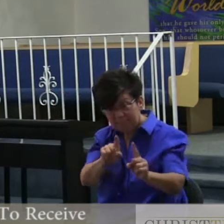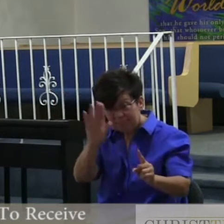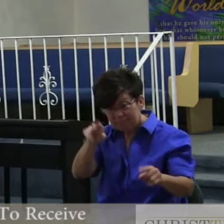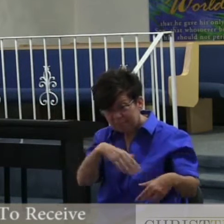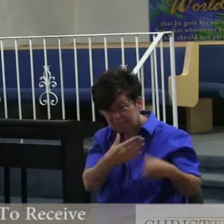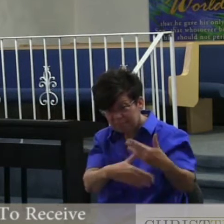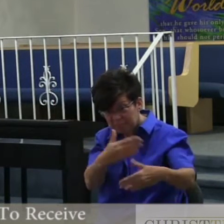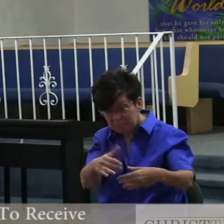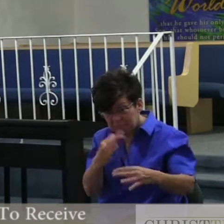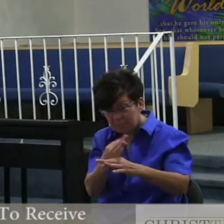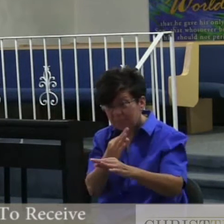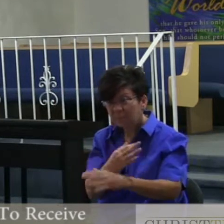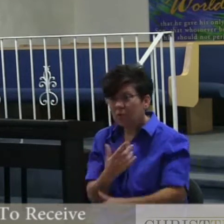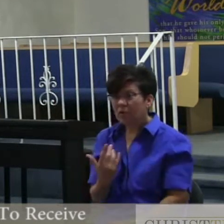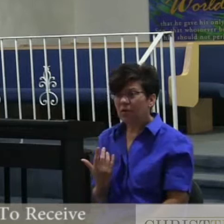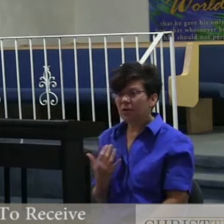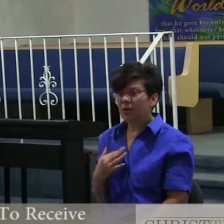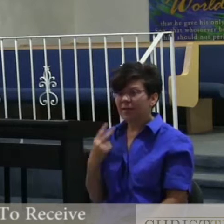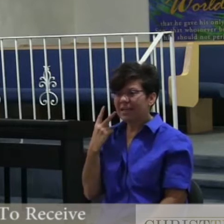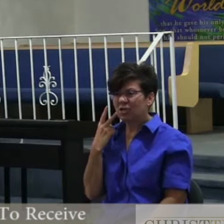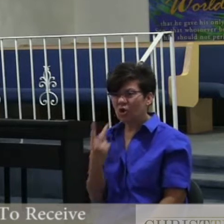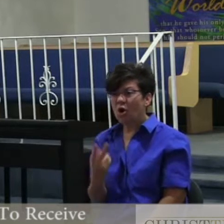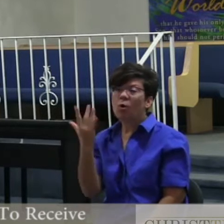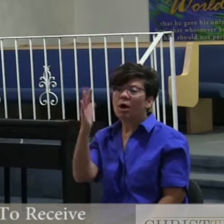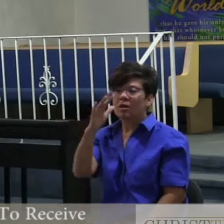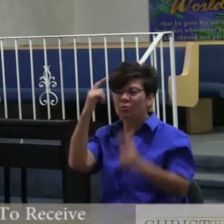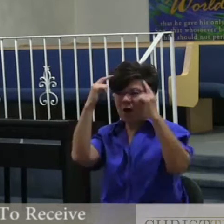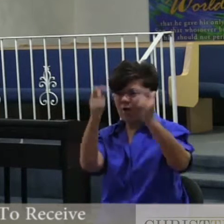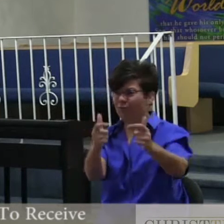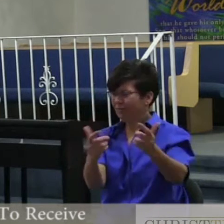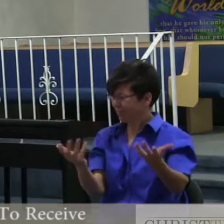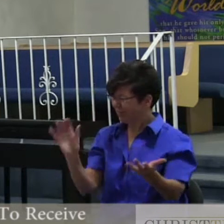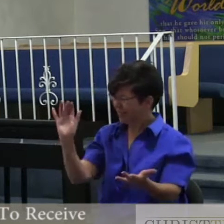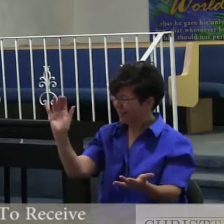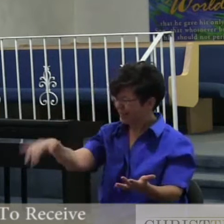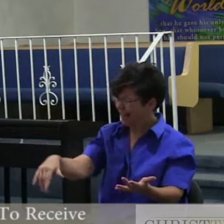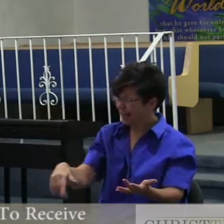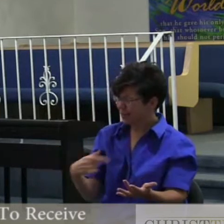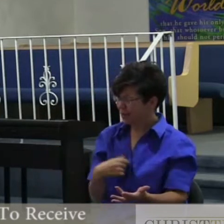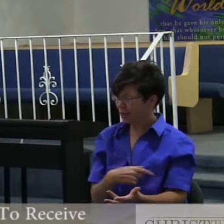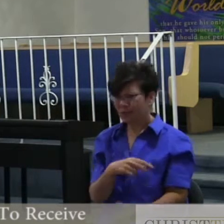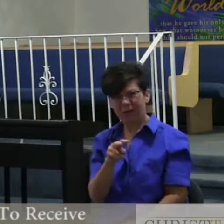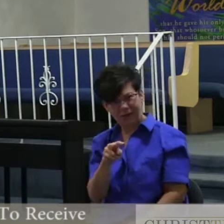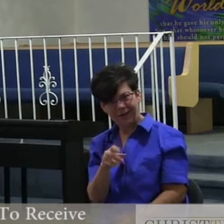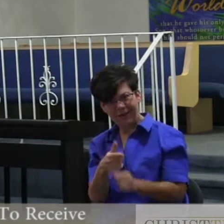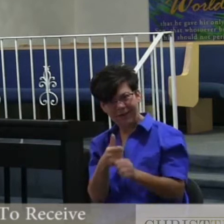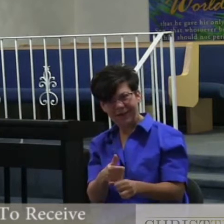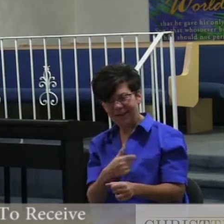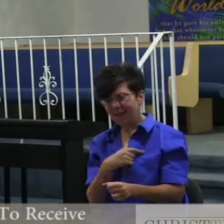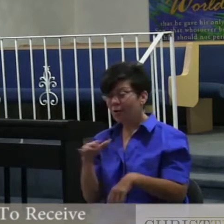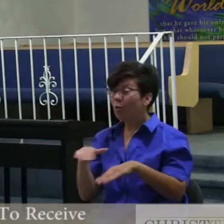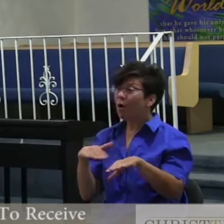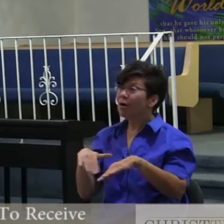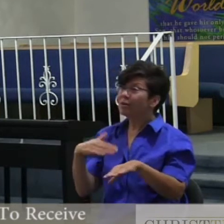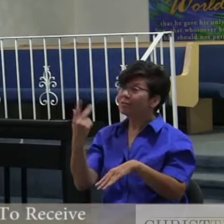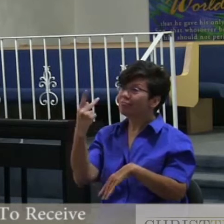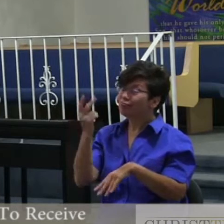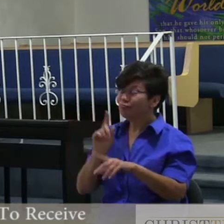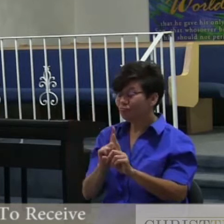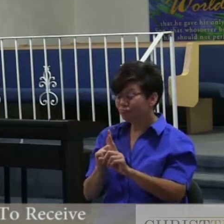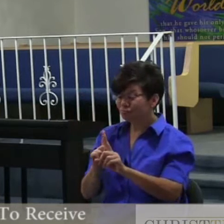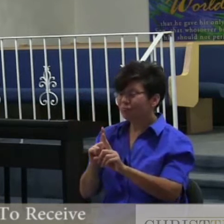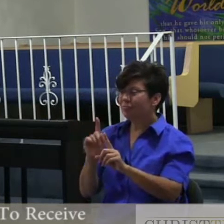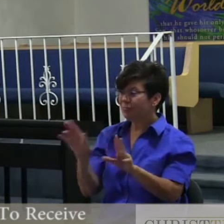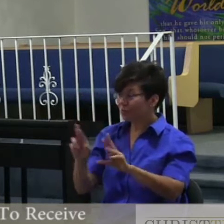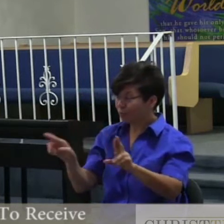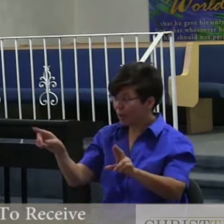They saw the crown on her head. That's the way it's supposed to be when we walk with God. Are